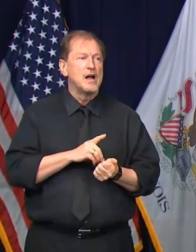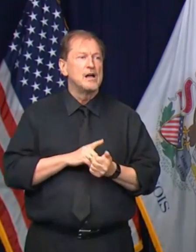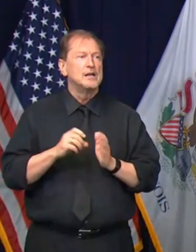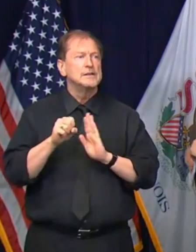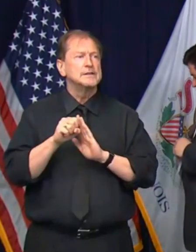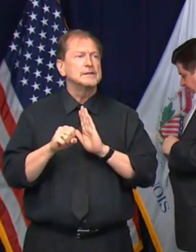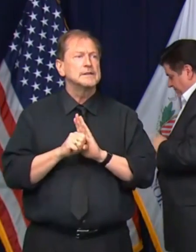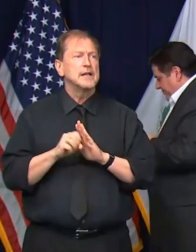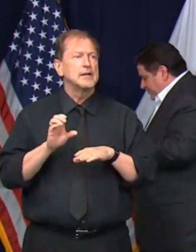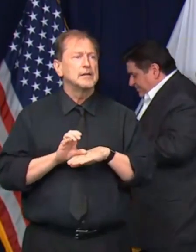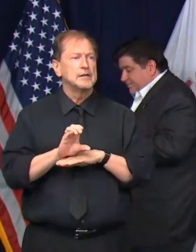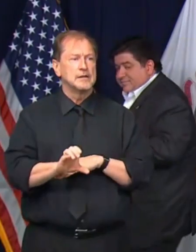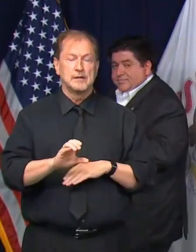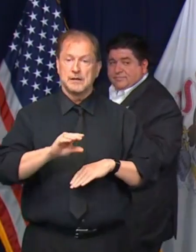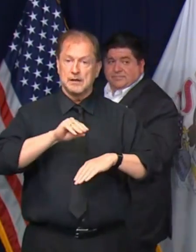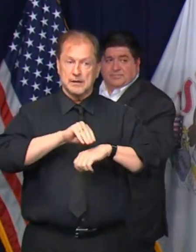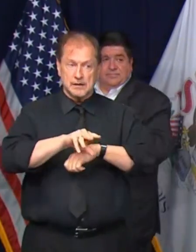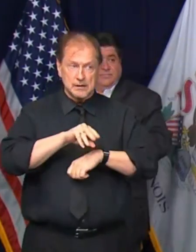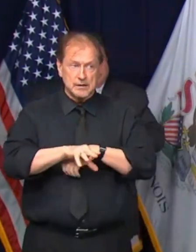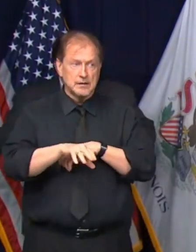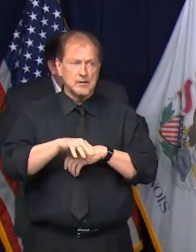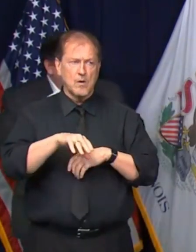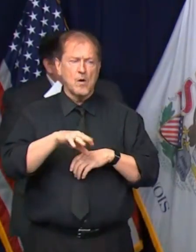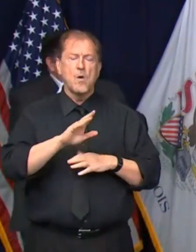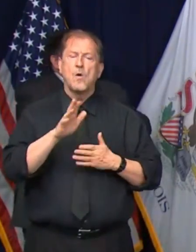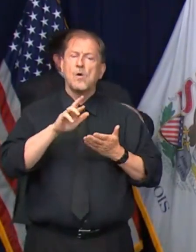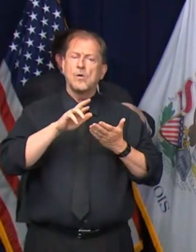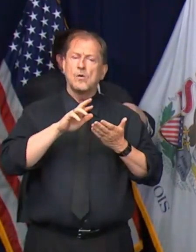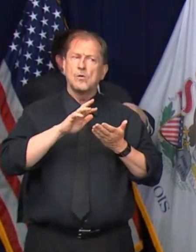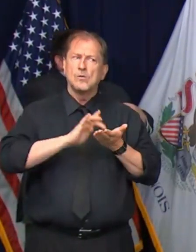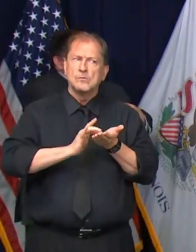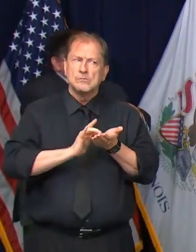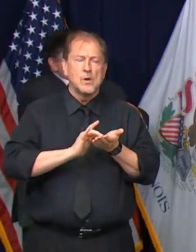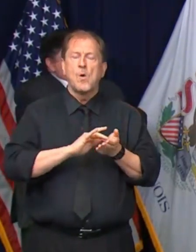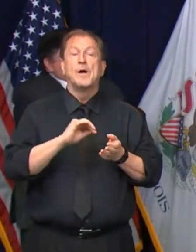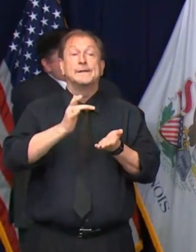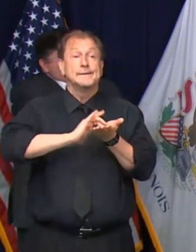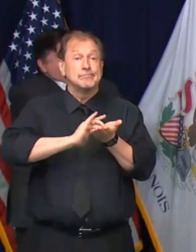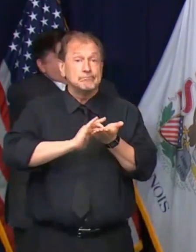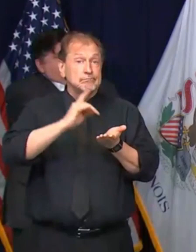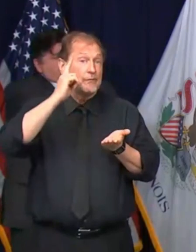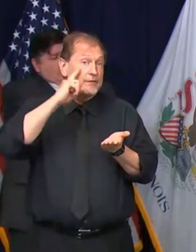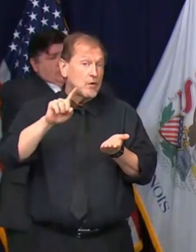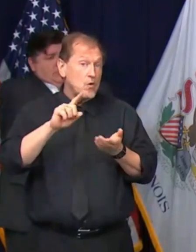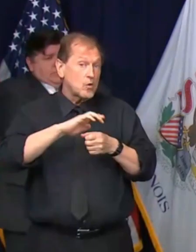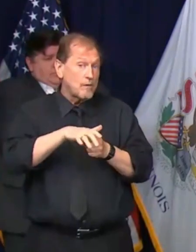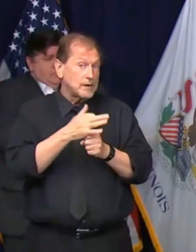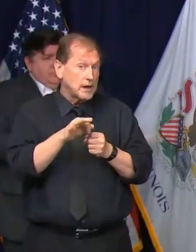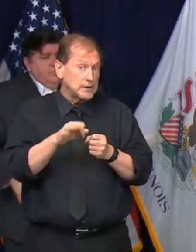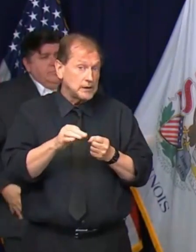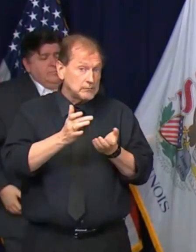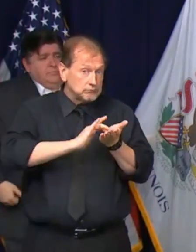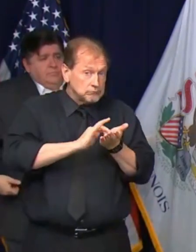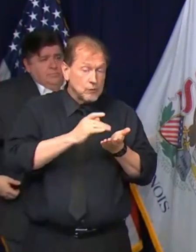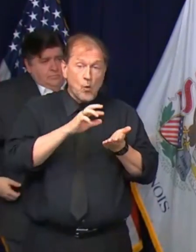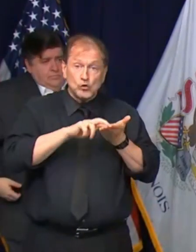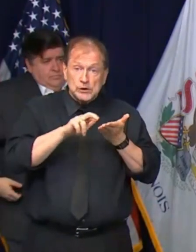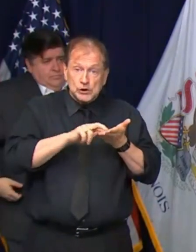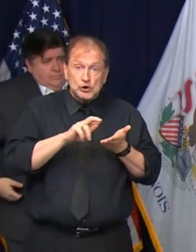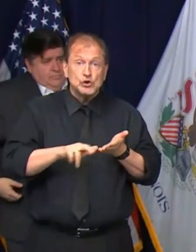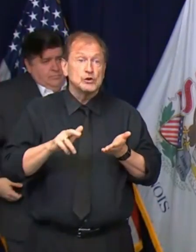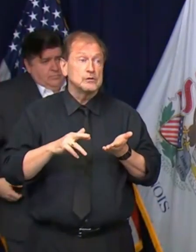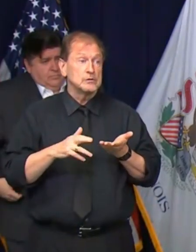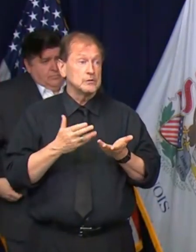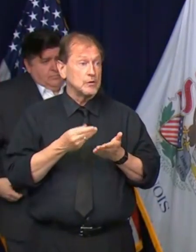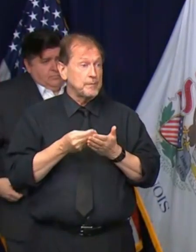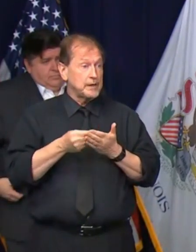fund COVID-19 therapies, and can you provide any update on antibody testing information that the state has, and why is that not being reported?